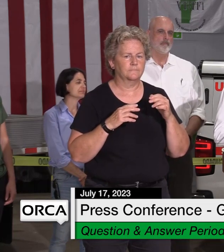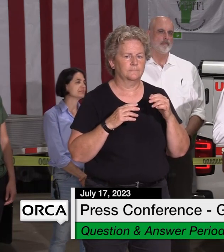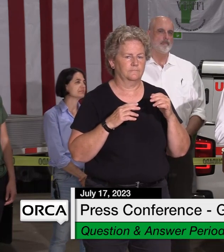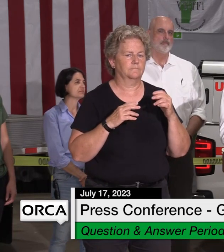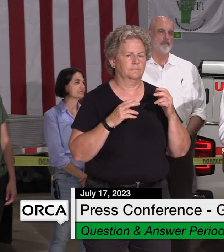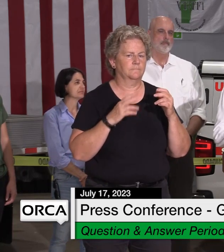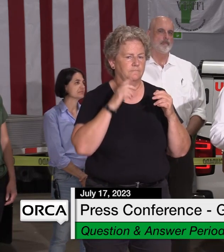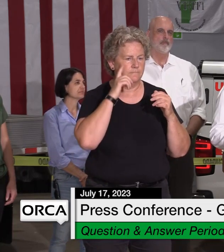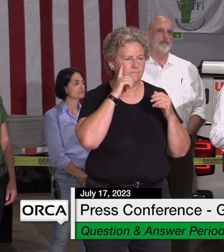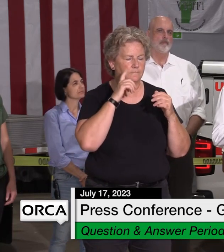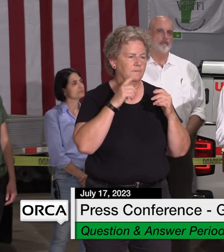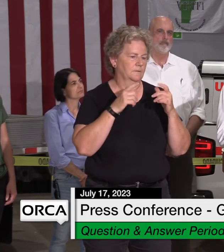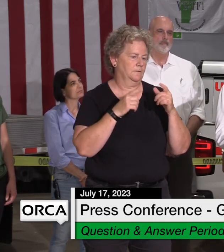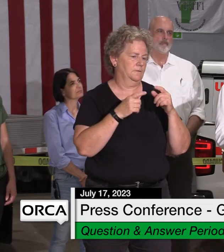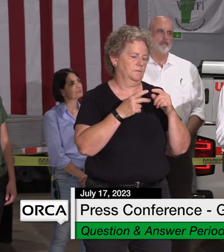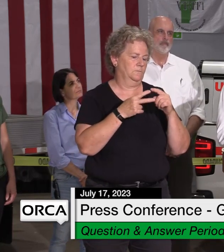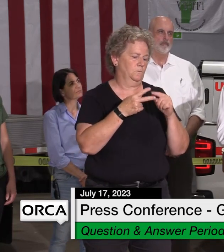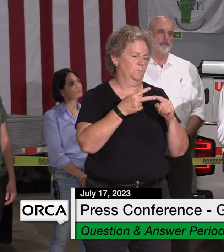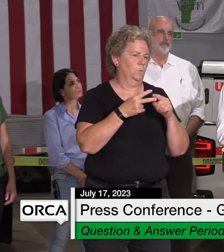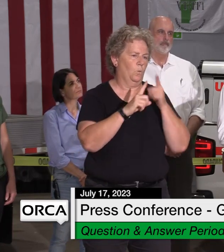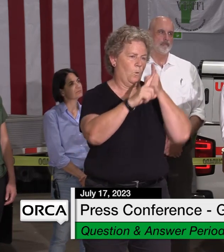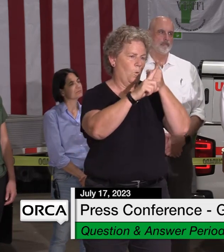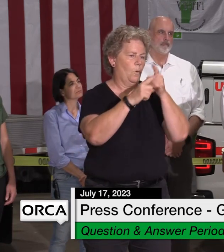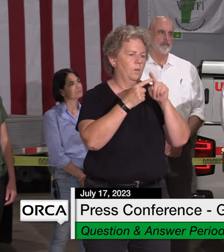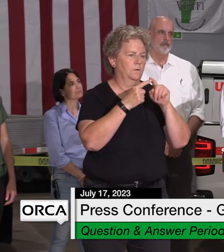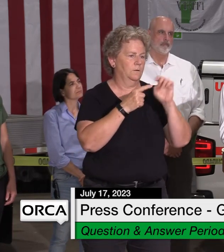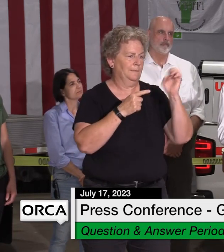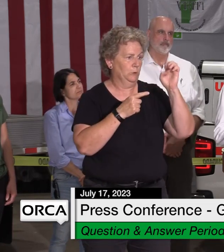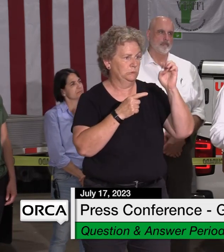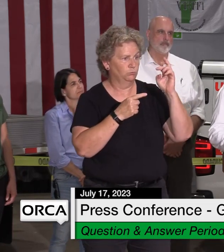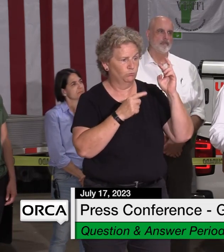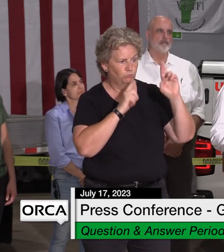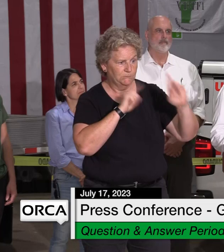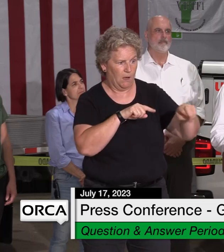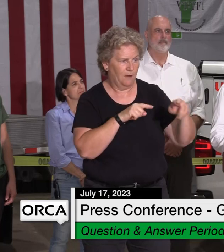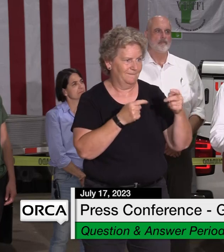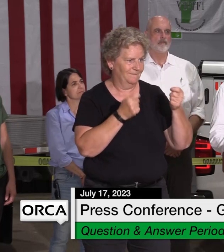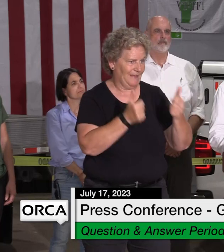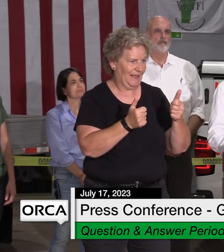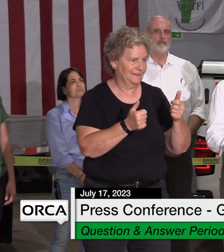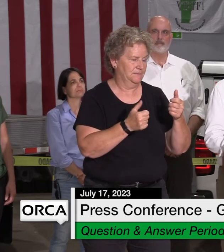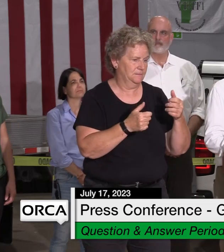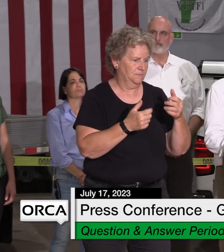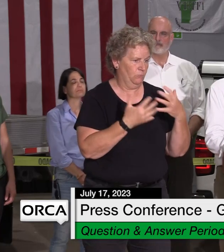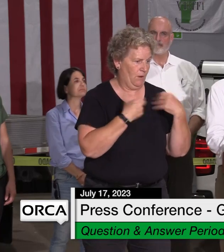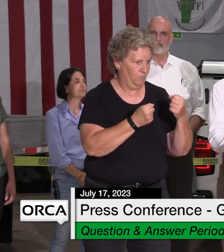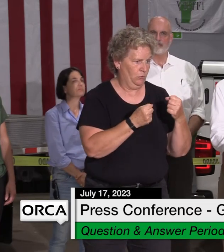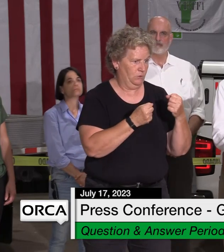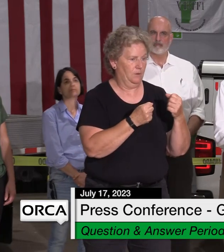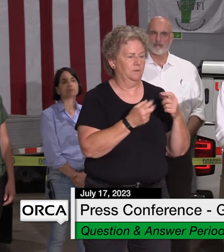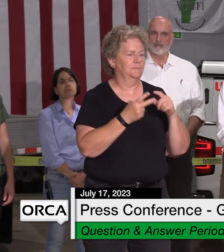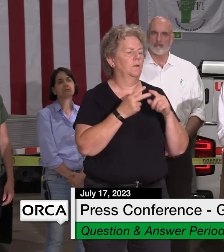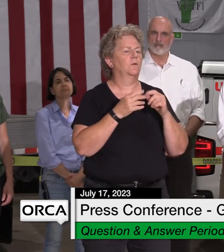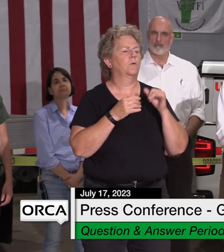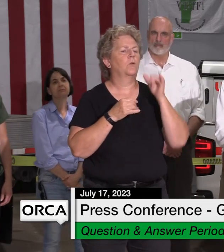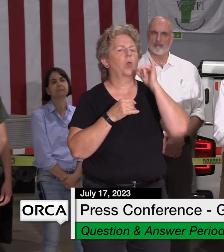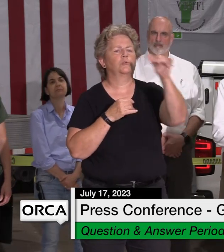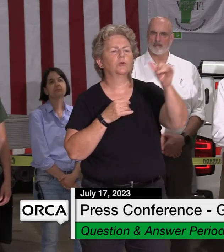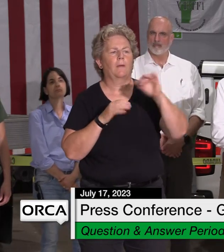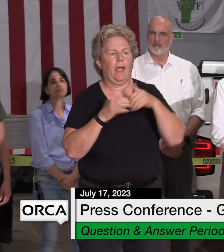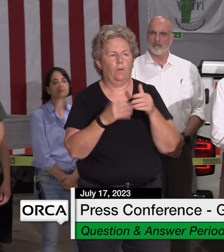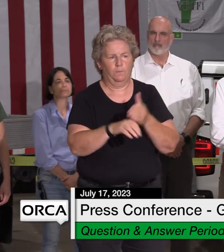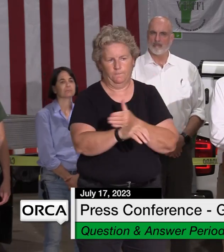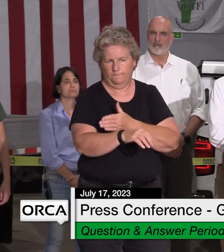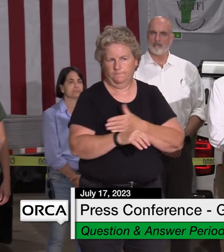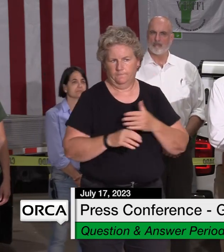reconstruction. And you're going to see that continue to be a hallmark of the work we do on projects across the country. Yes, Senator, can you talk about the